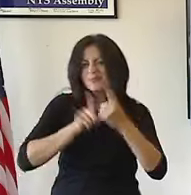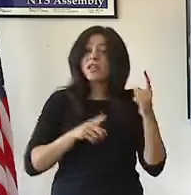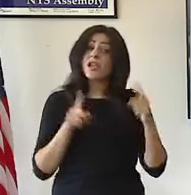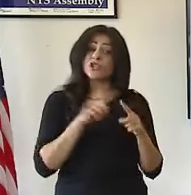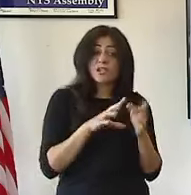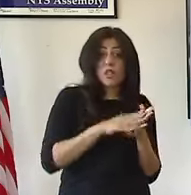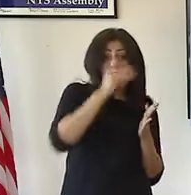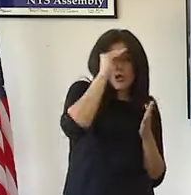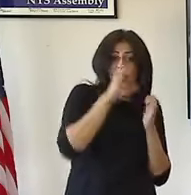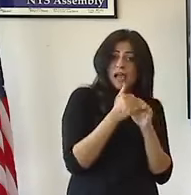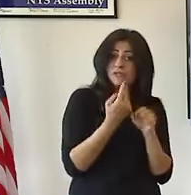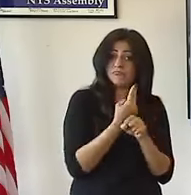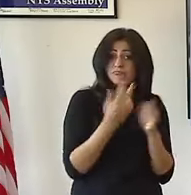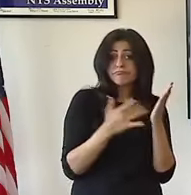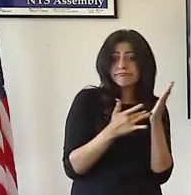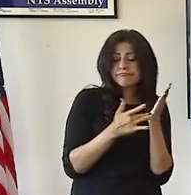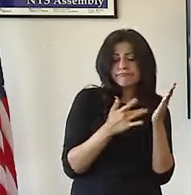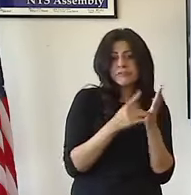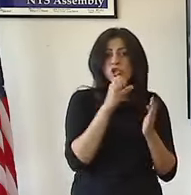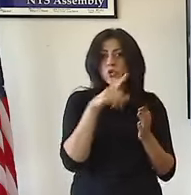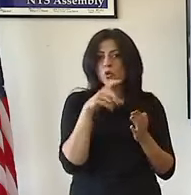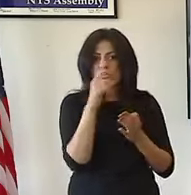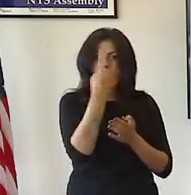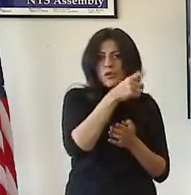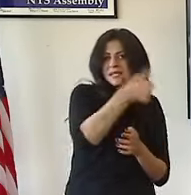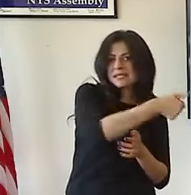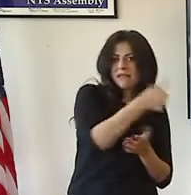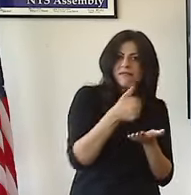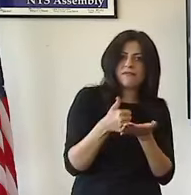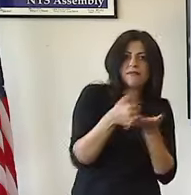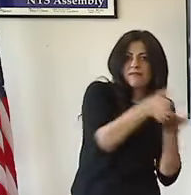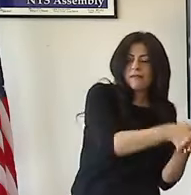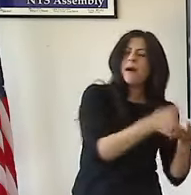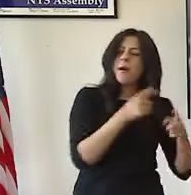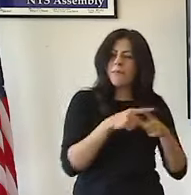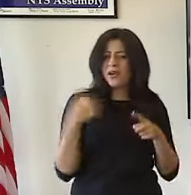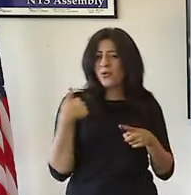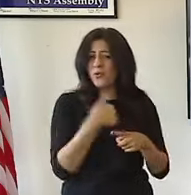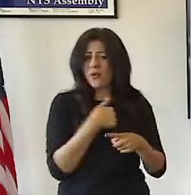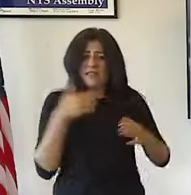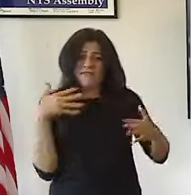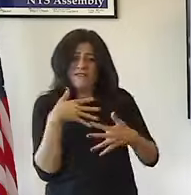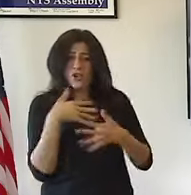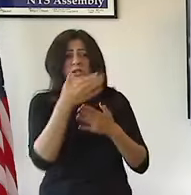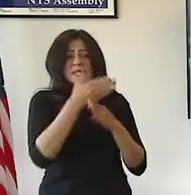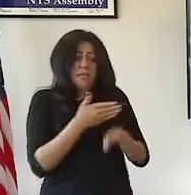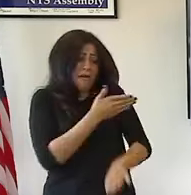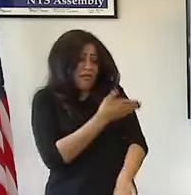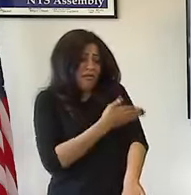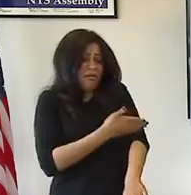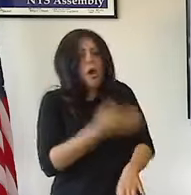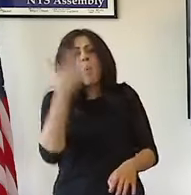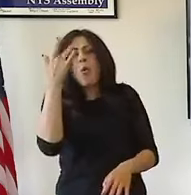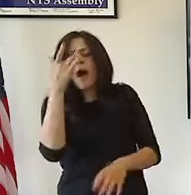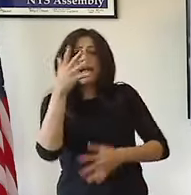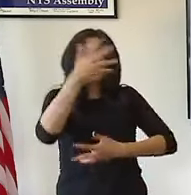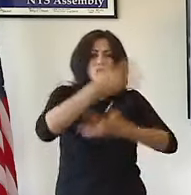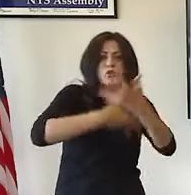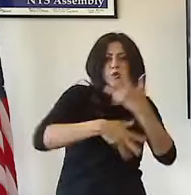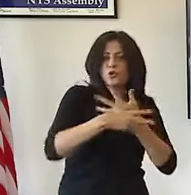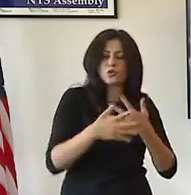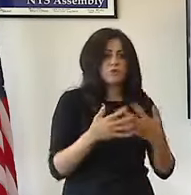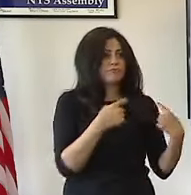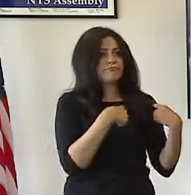learned how to use the technology and the tools to be helpful to her. But we fear certain regression because of the lack of social